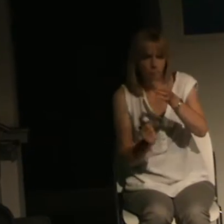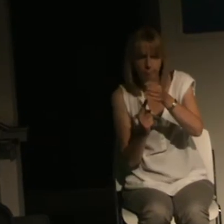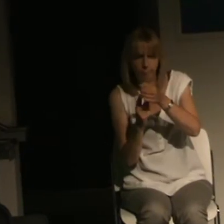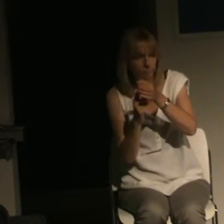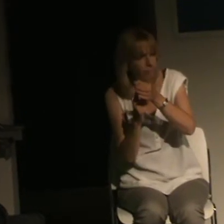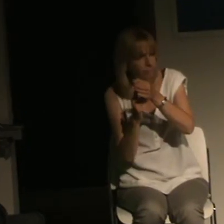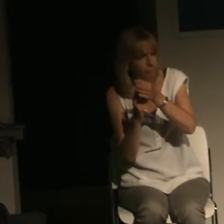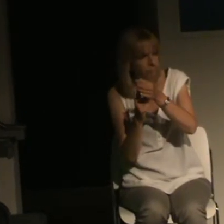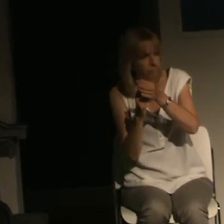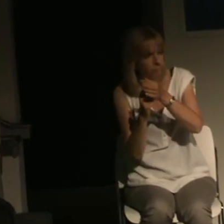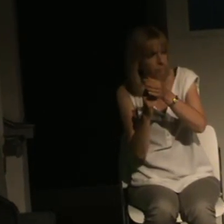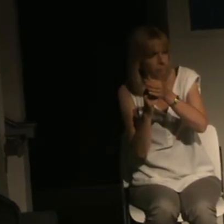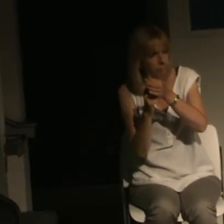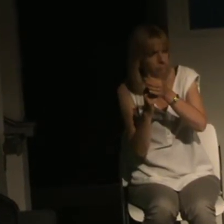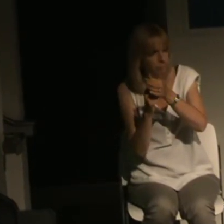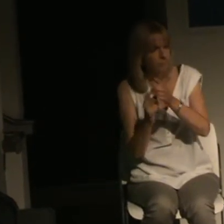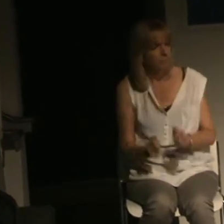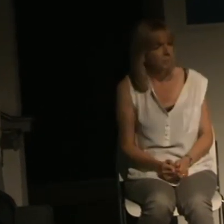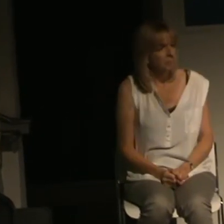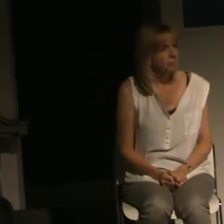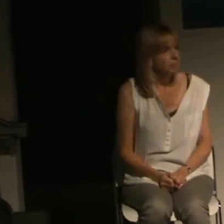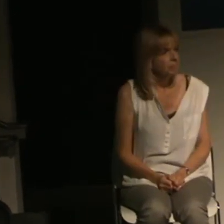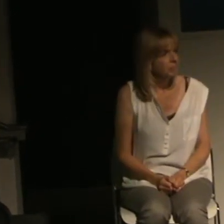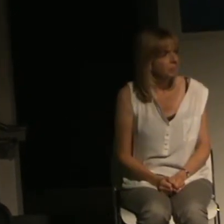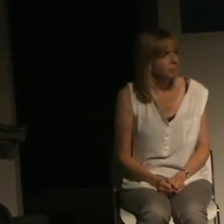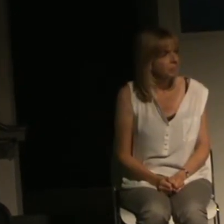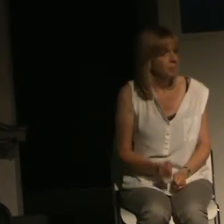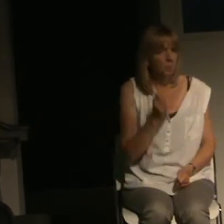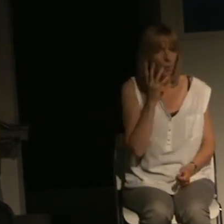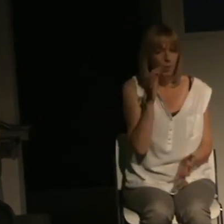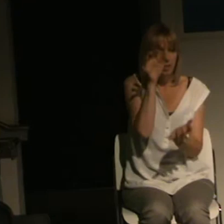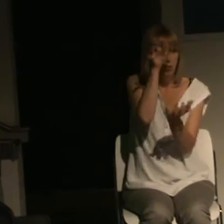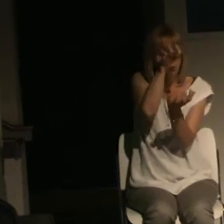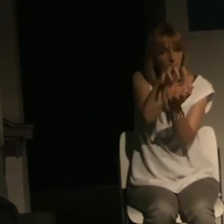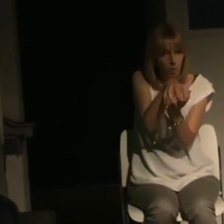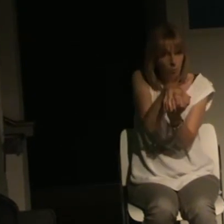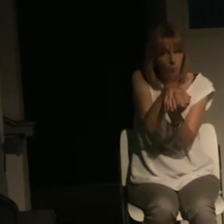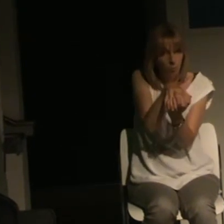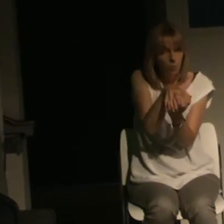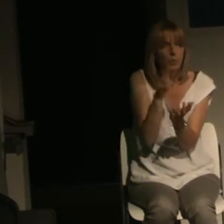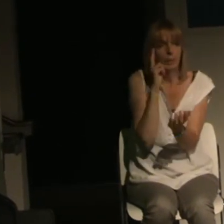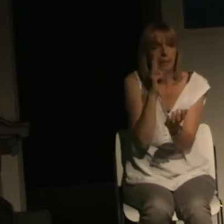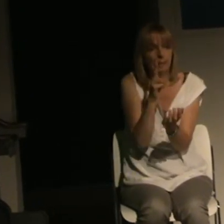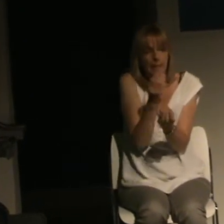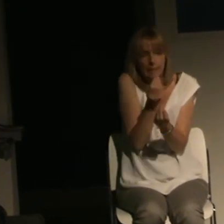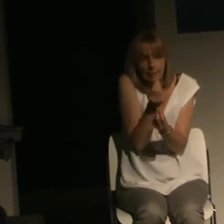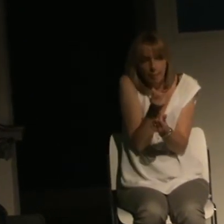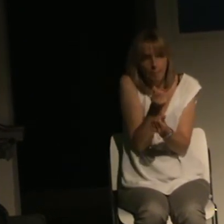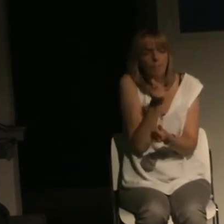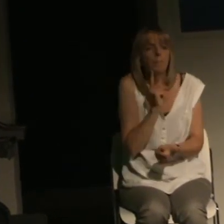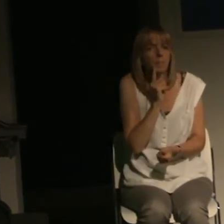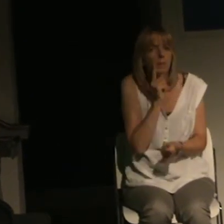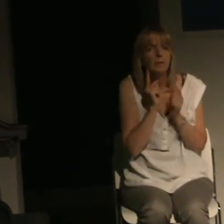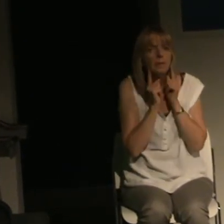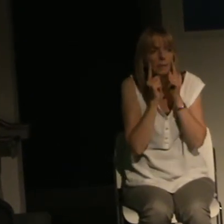finger is really there. So that means that even when the crocodile has its mouth closed, you can still see a few of the lower jaw teeth. That's why